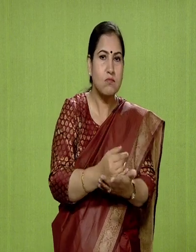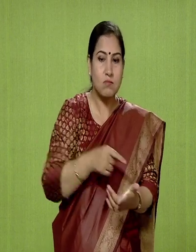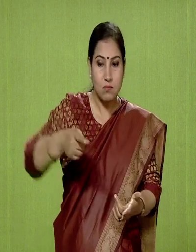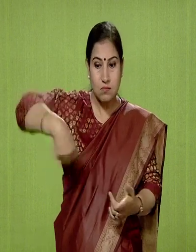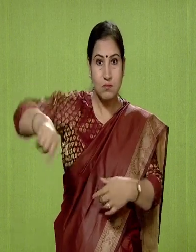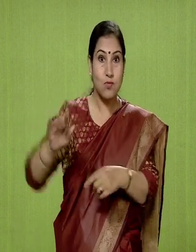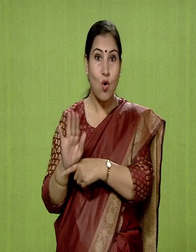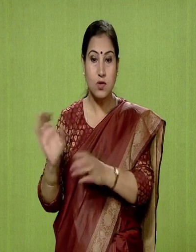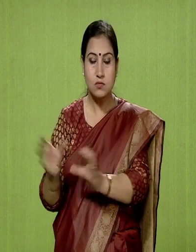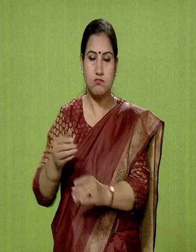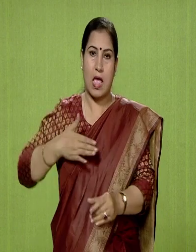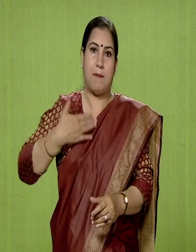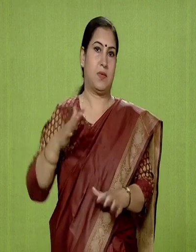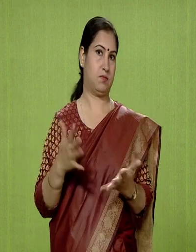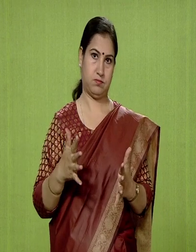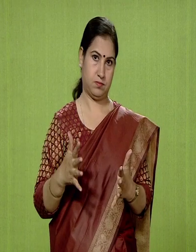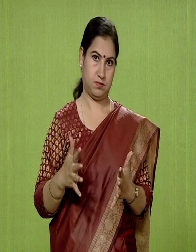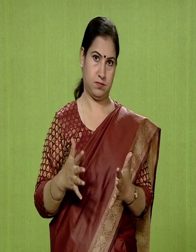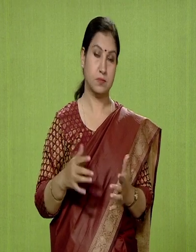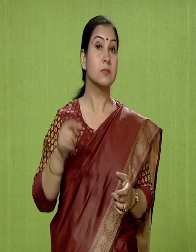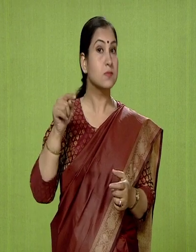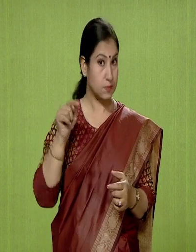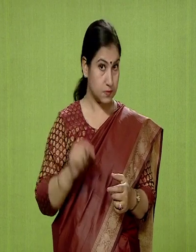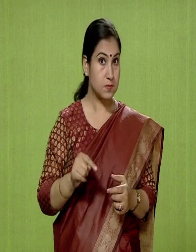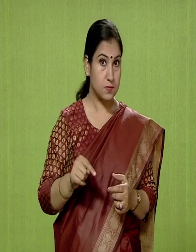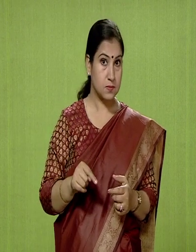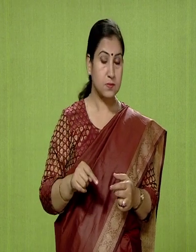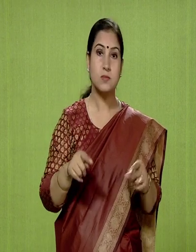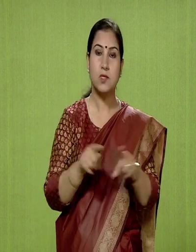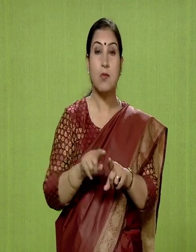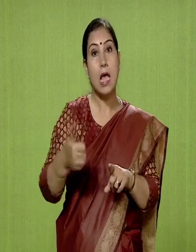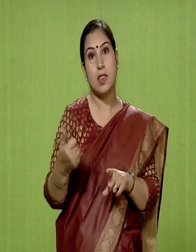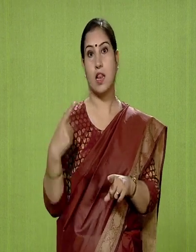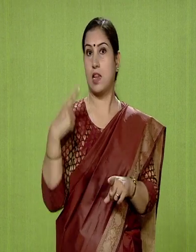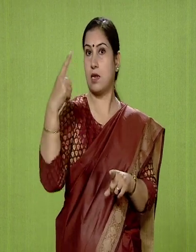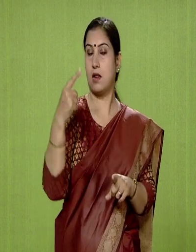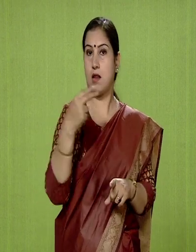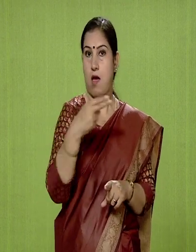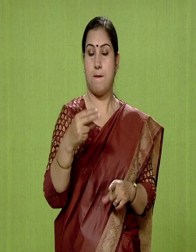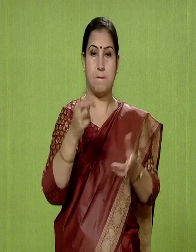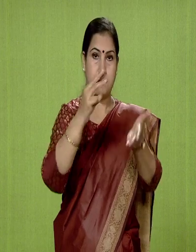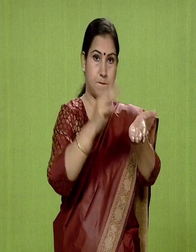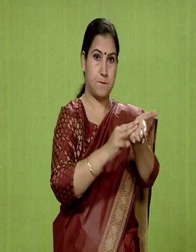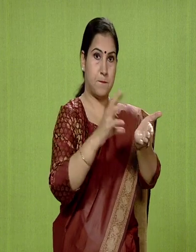And therefore, leaders like Motilal Nehru,